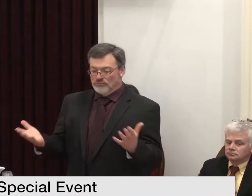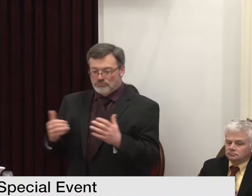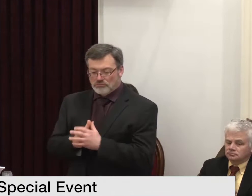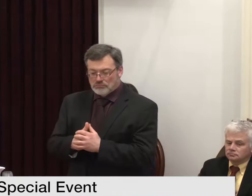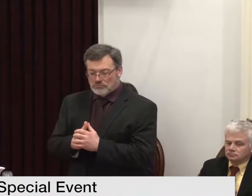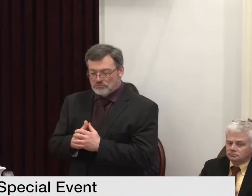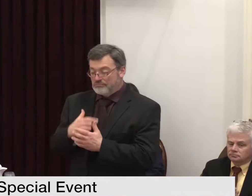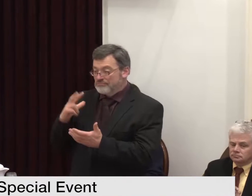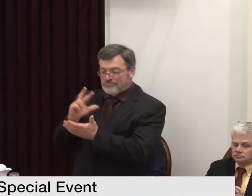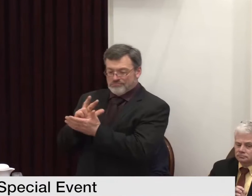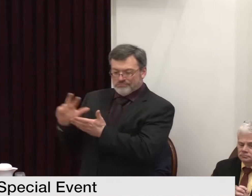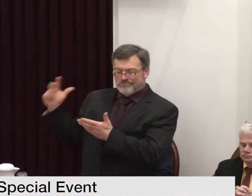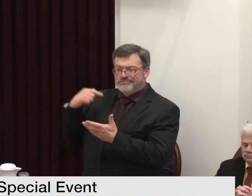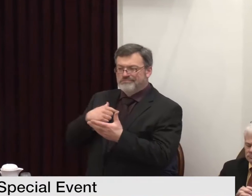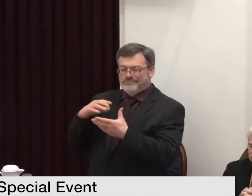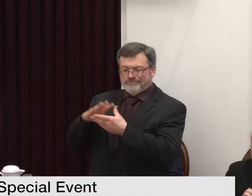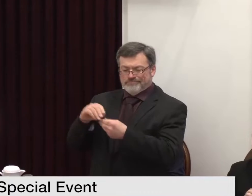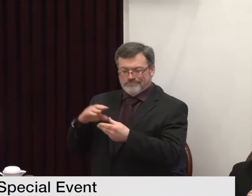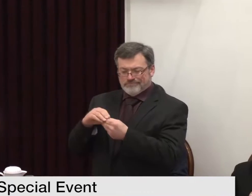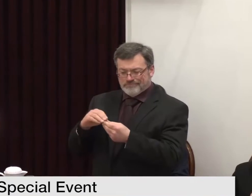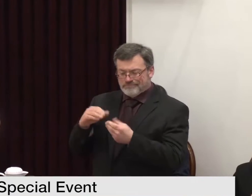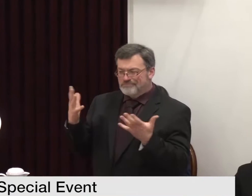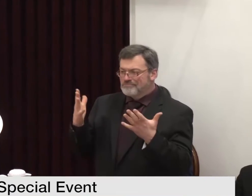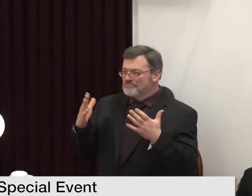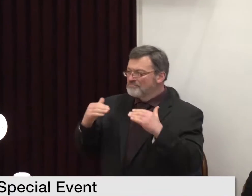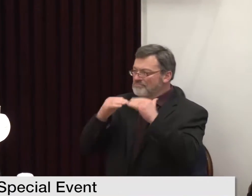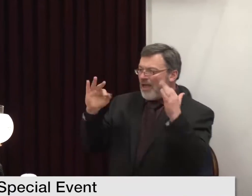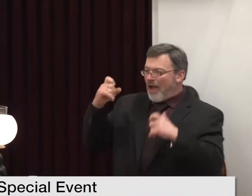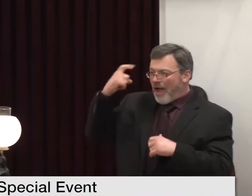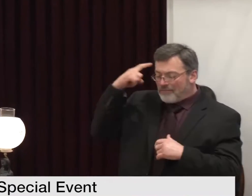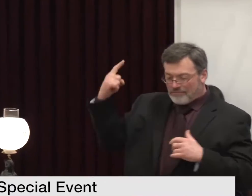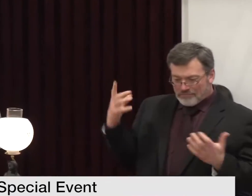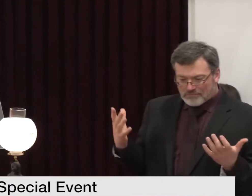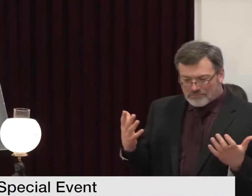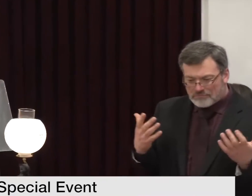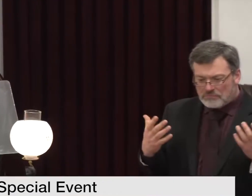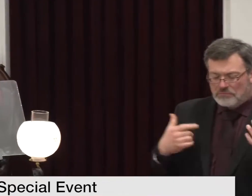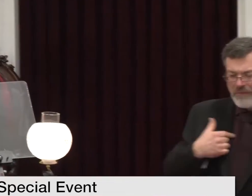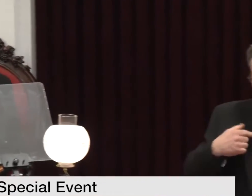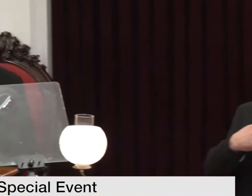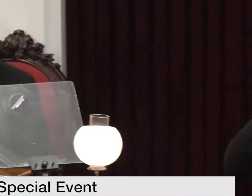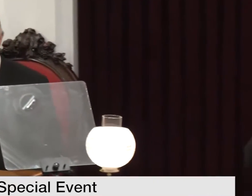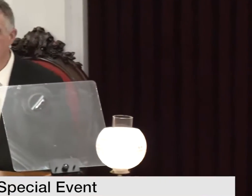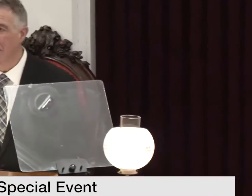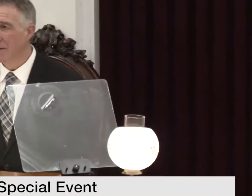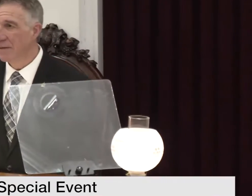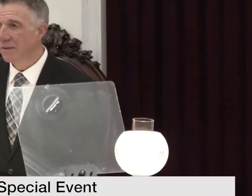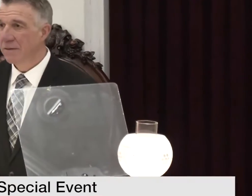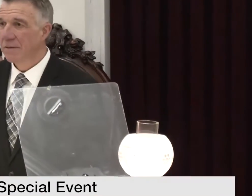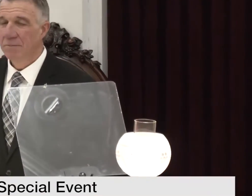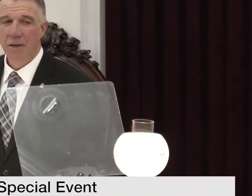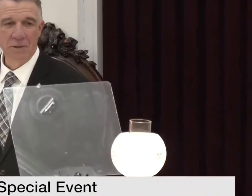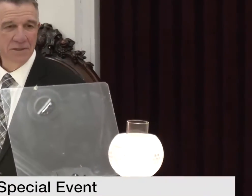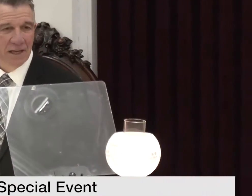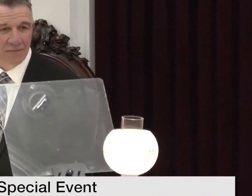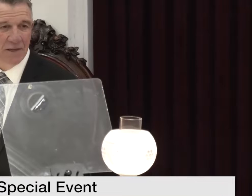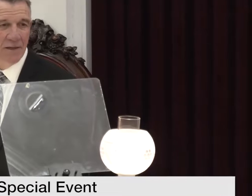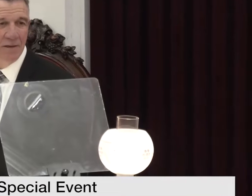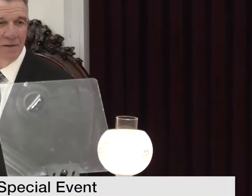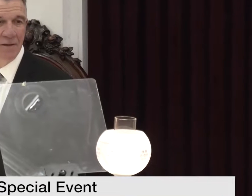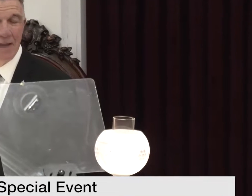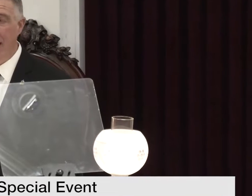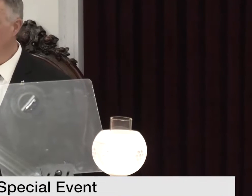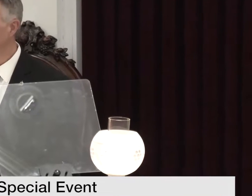month, I reported on the state of the state, laying out three priorities: affordability, public